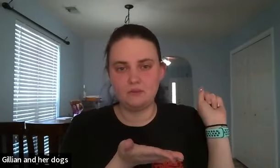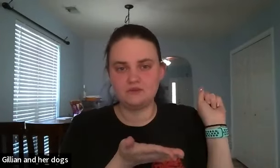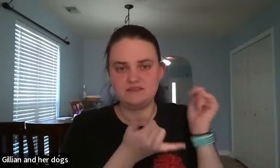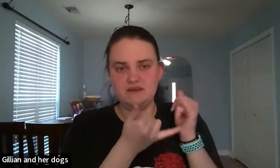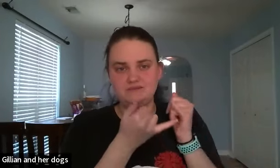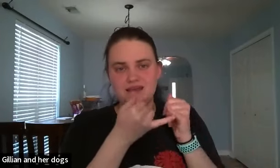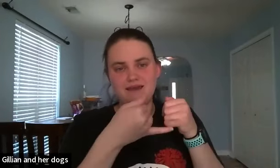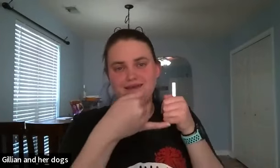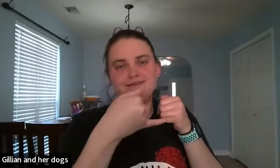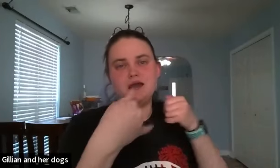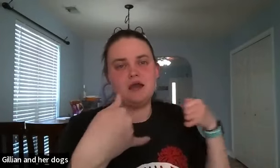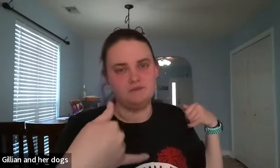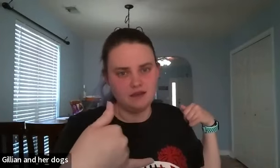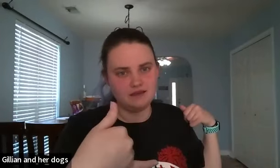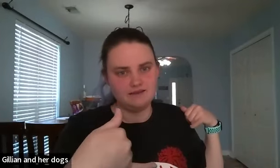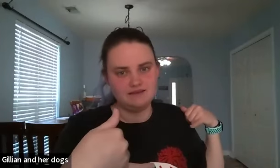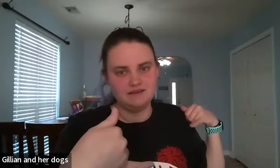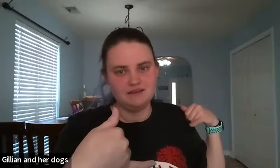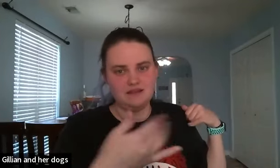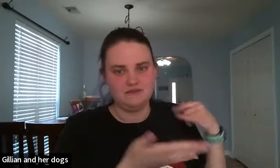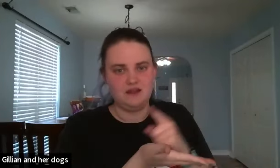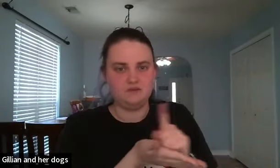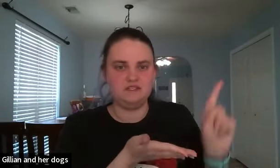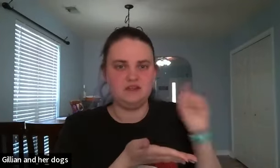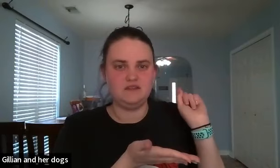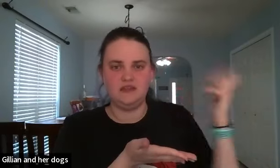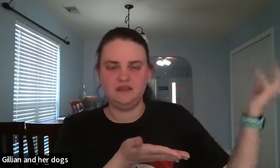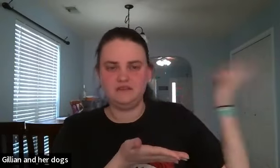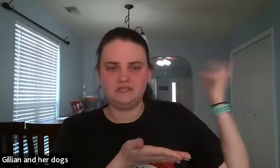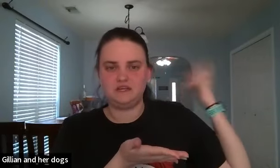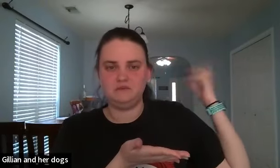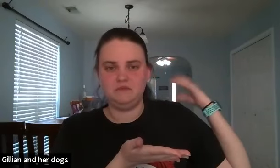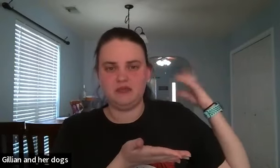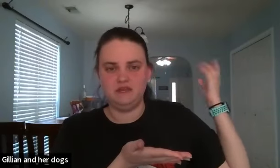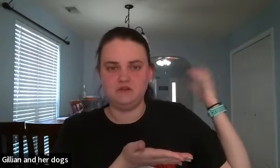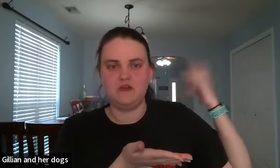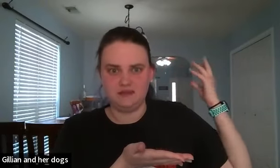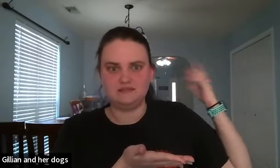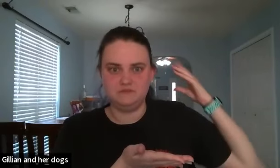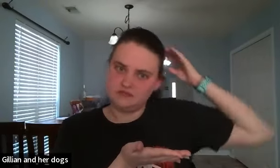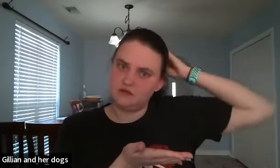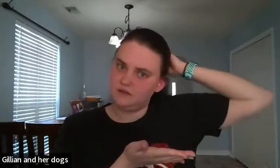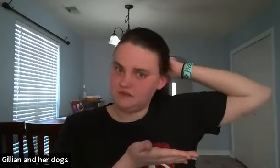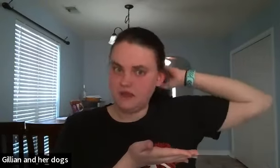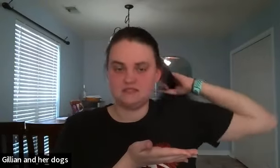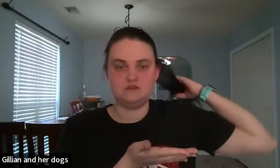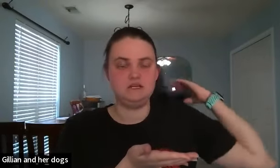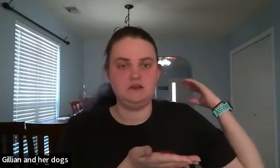almost like that, like on a timeline, if that helps. And you kind of think anything is going to be back here that's already been in the past, it's already done.